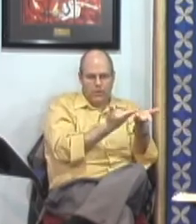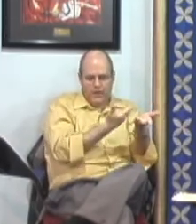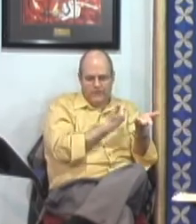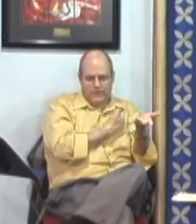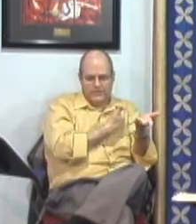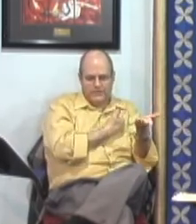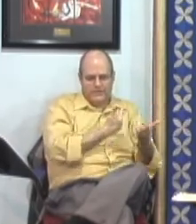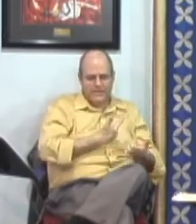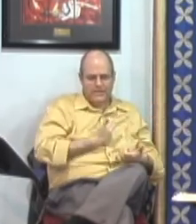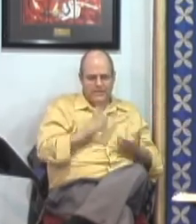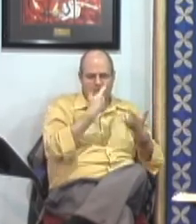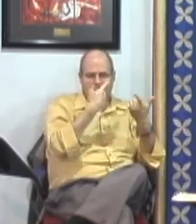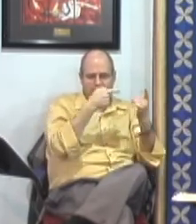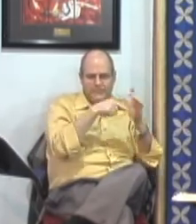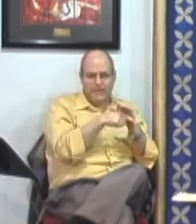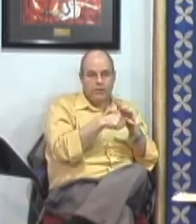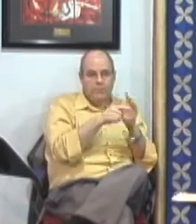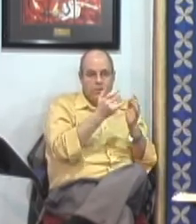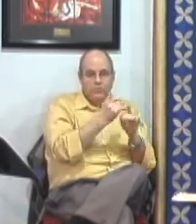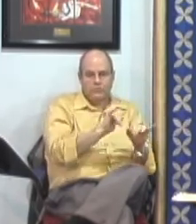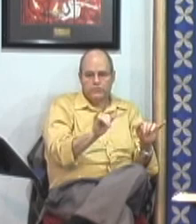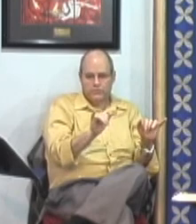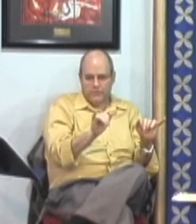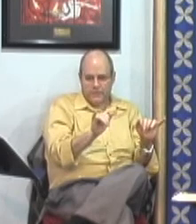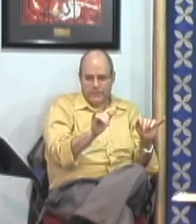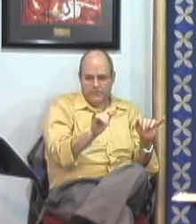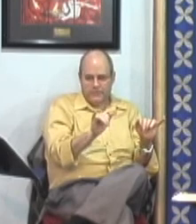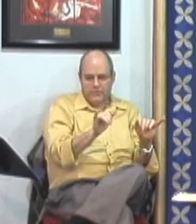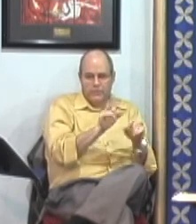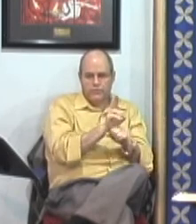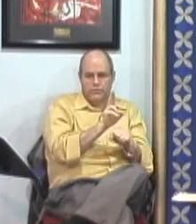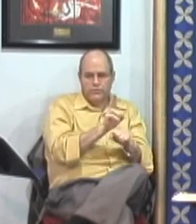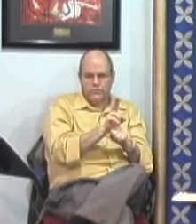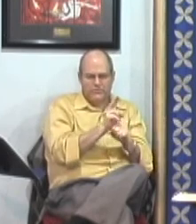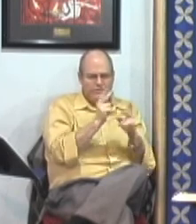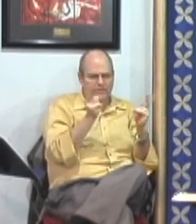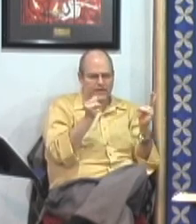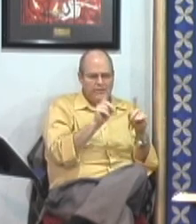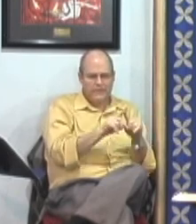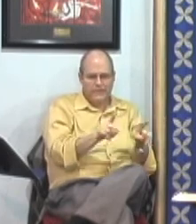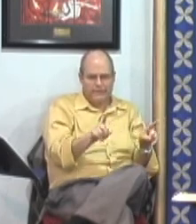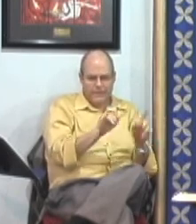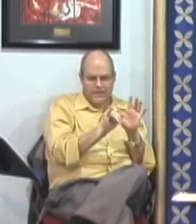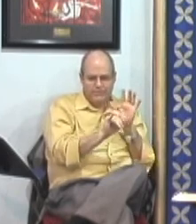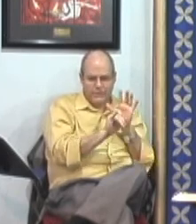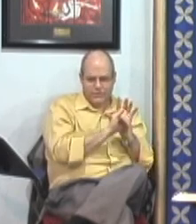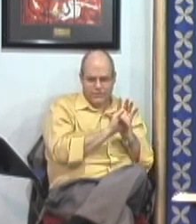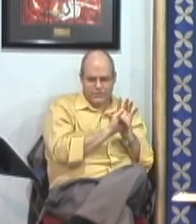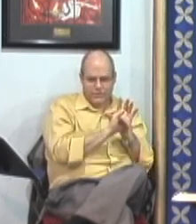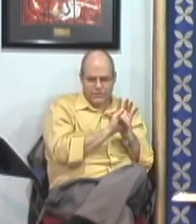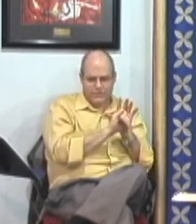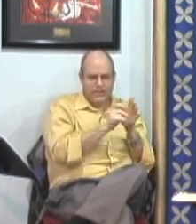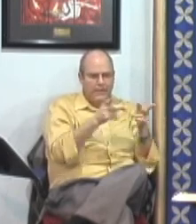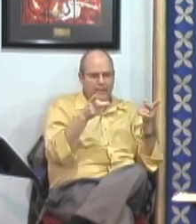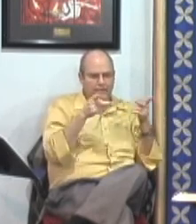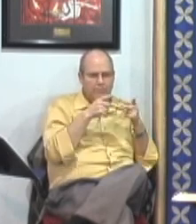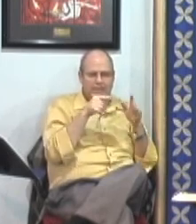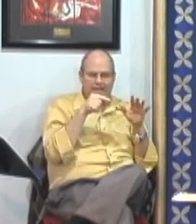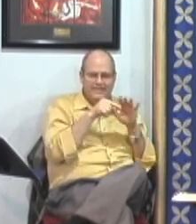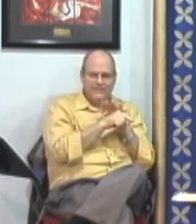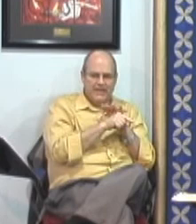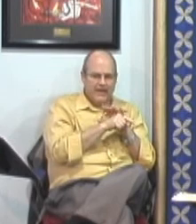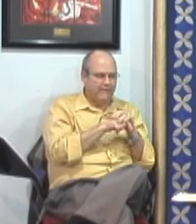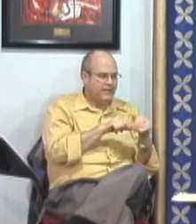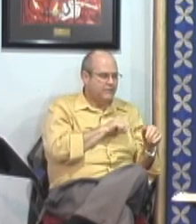as living sacrifices. But Yeshua uses a very different image of the place of sacrifice